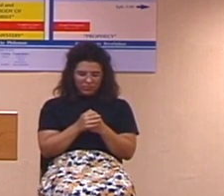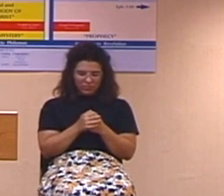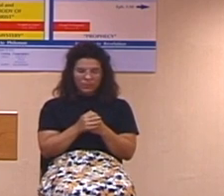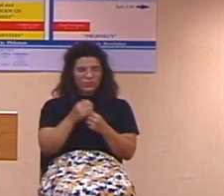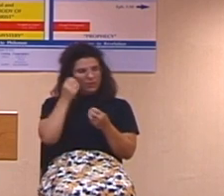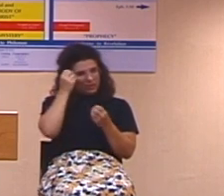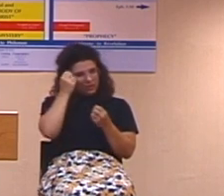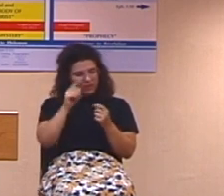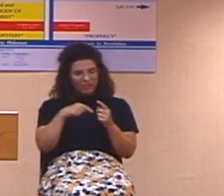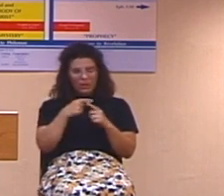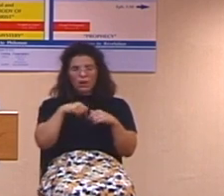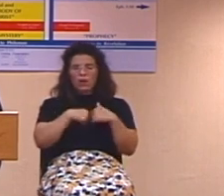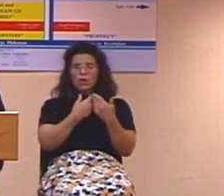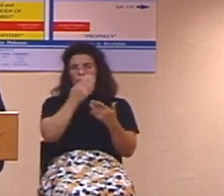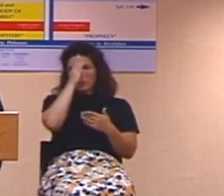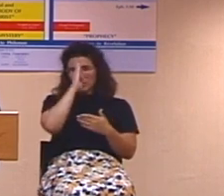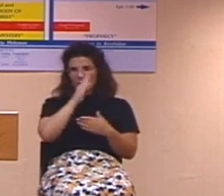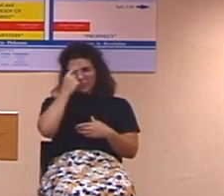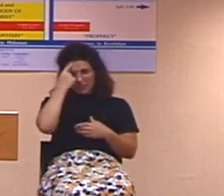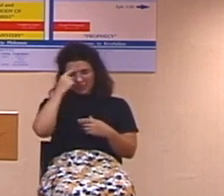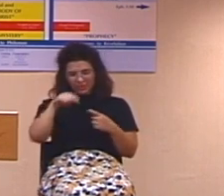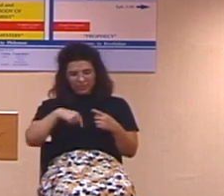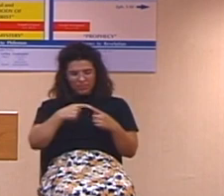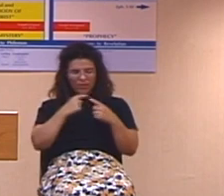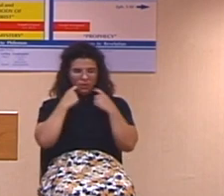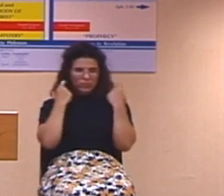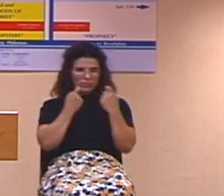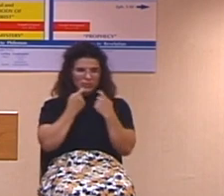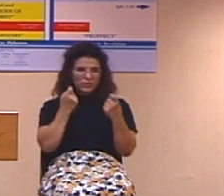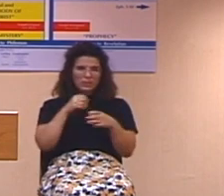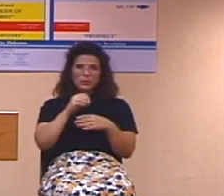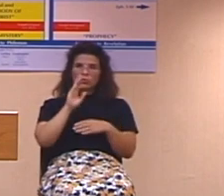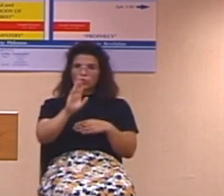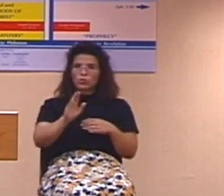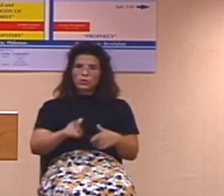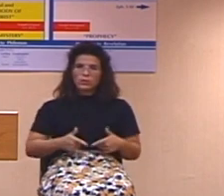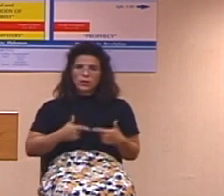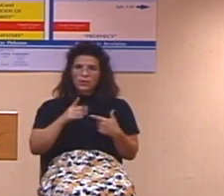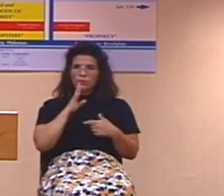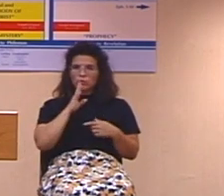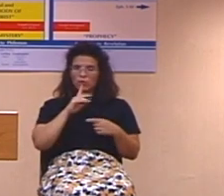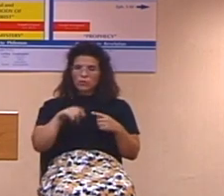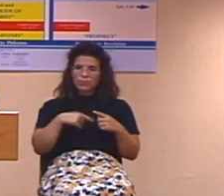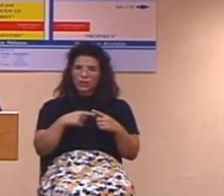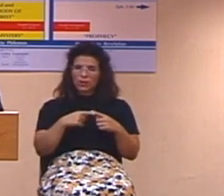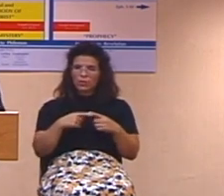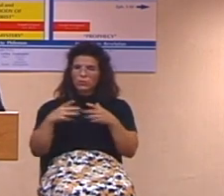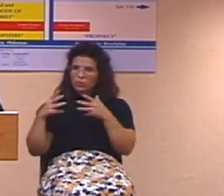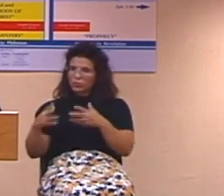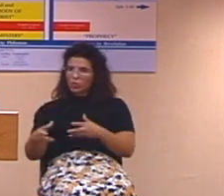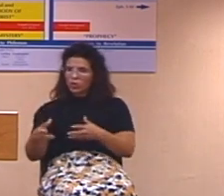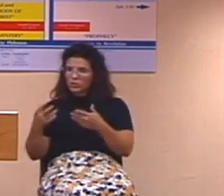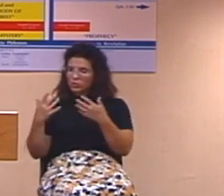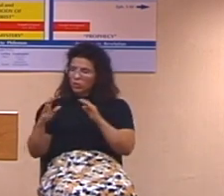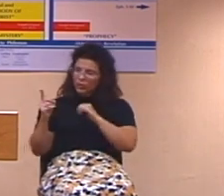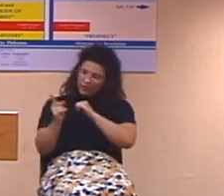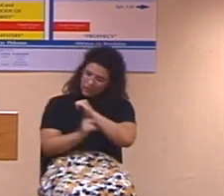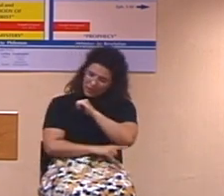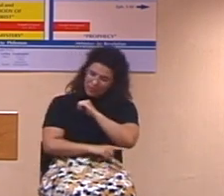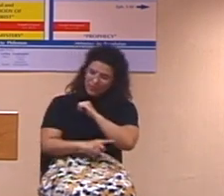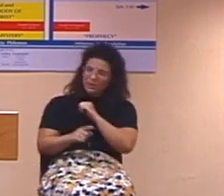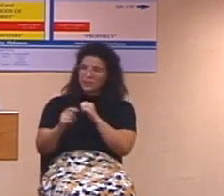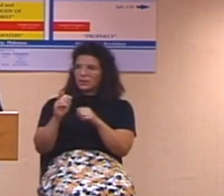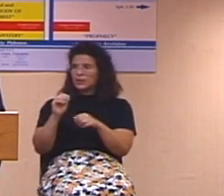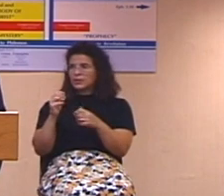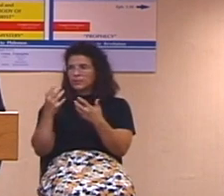Think about how God thinks about sin. In your life, we're talking about. The lost, he's already condemned it. He's dealt with that.